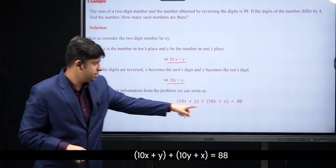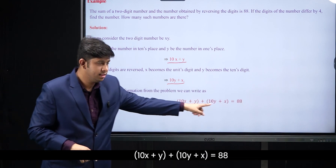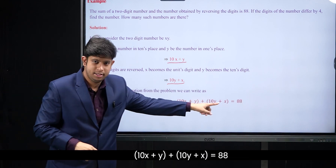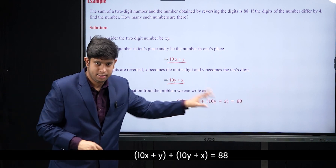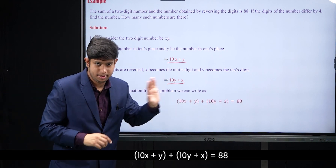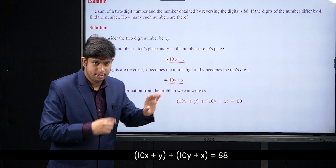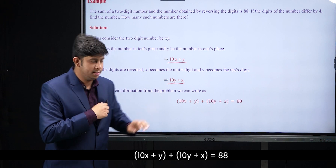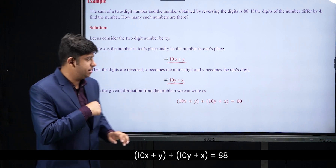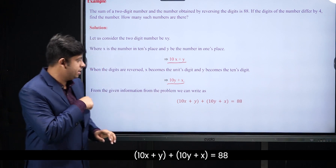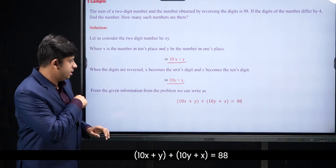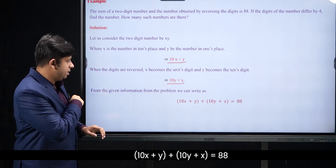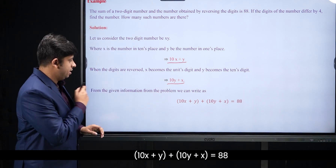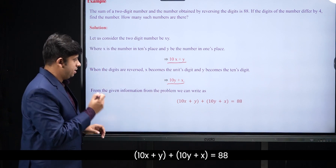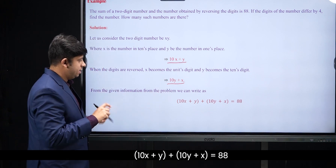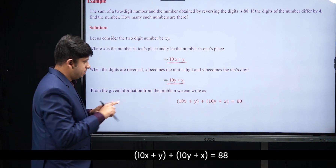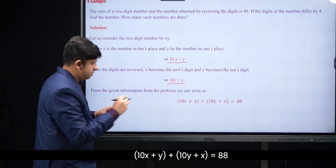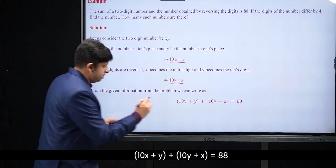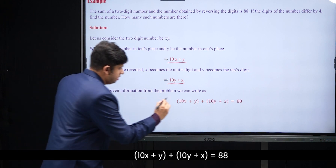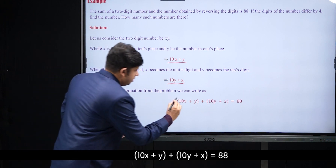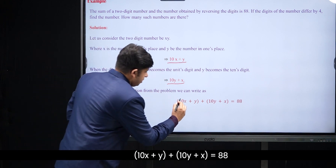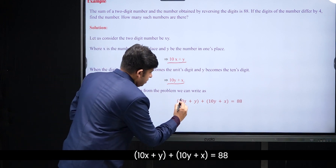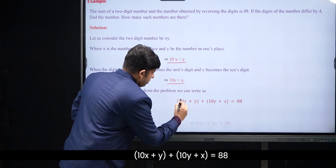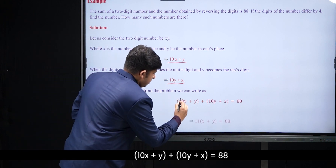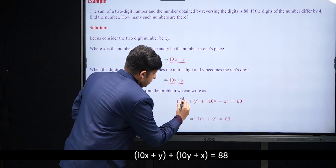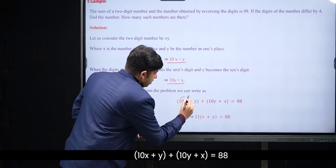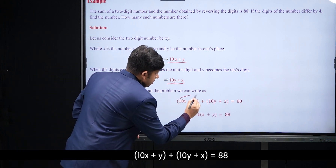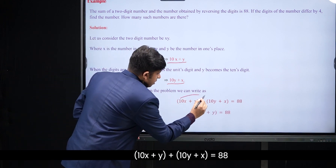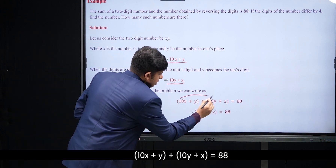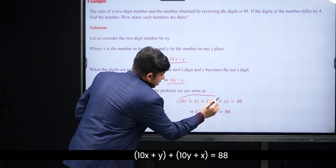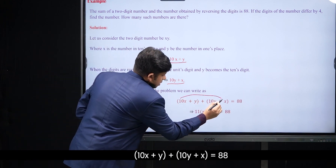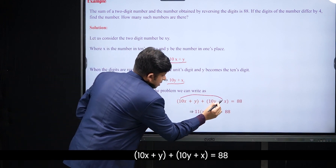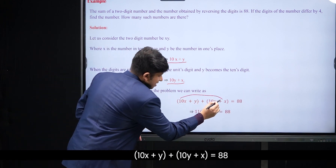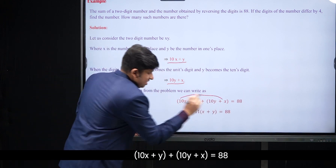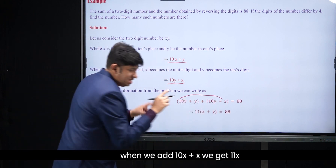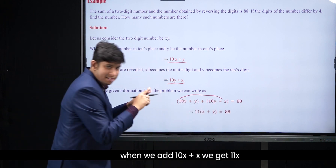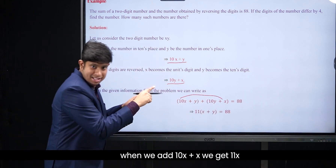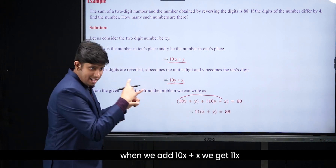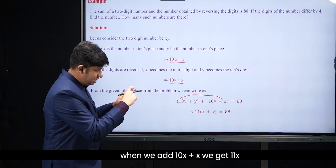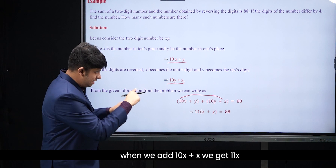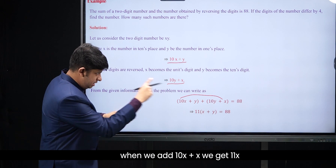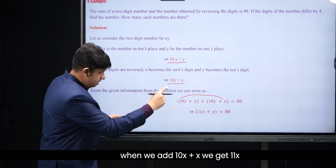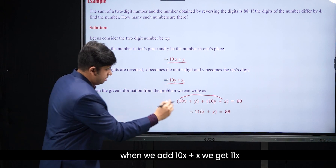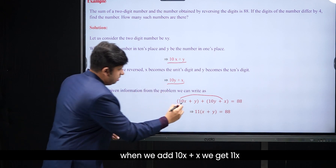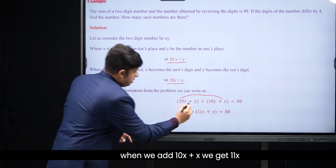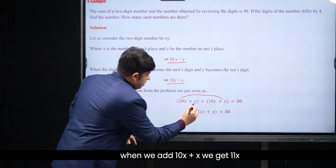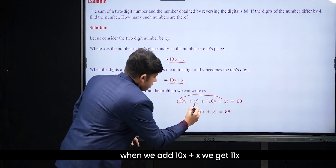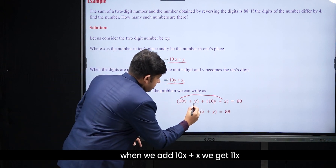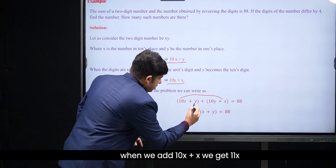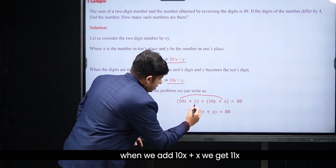10x plus y plus 10y plus x is equal to 88. When we add 10x plus x, we get